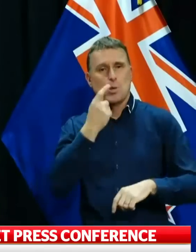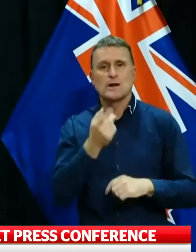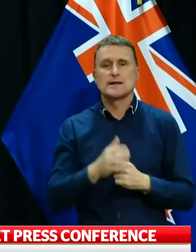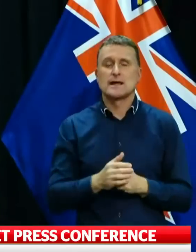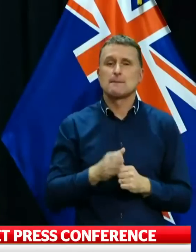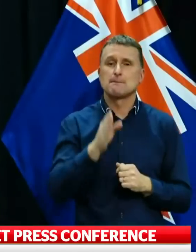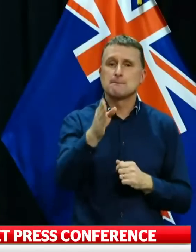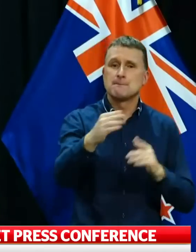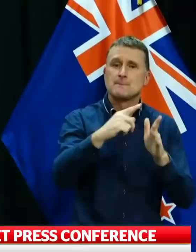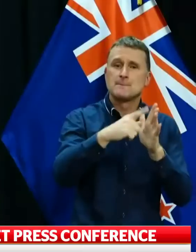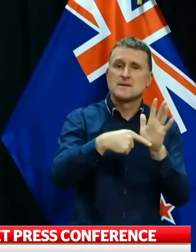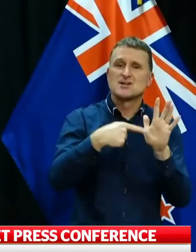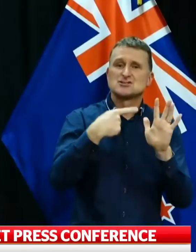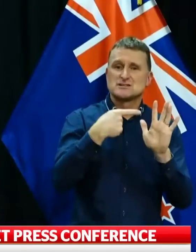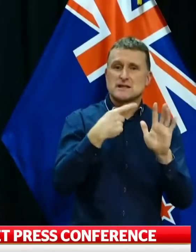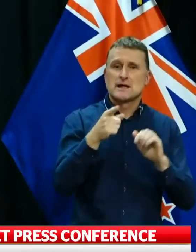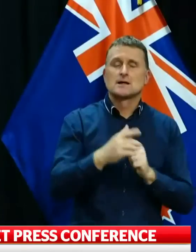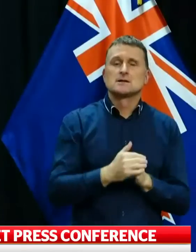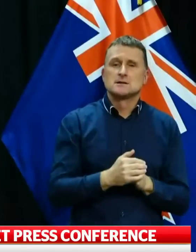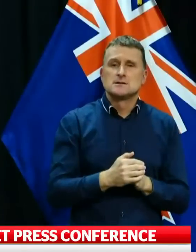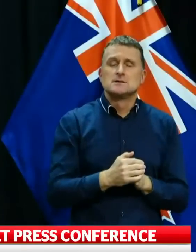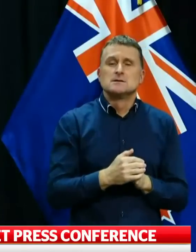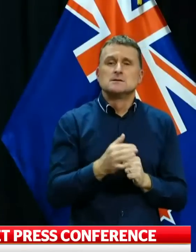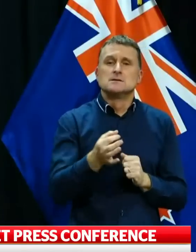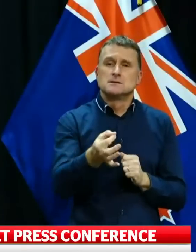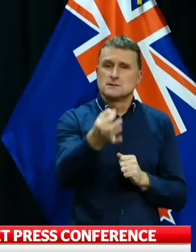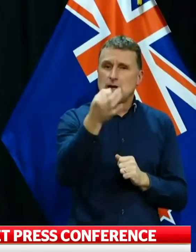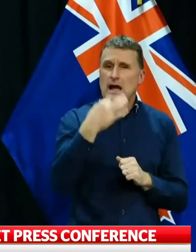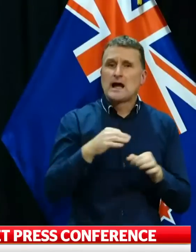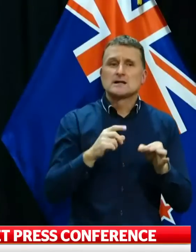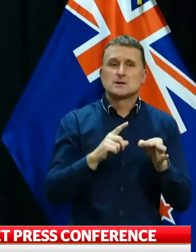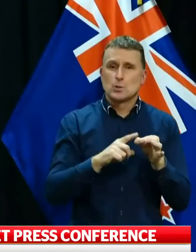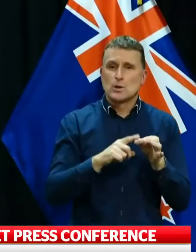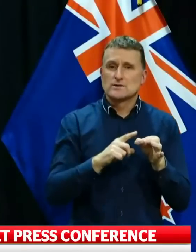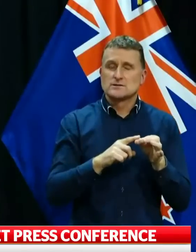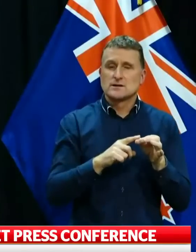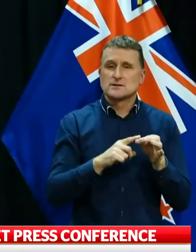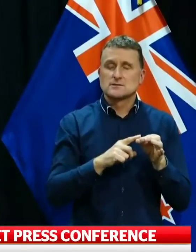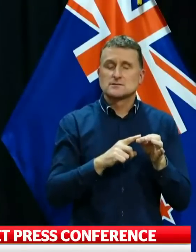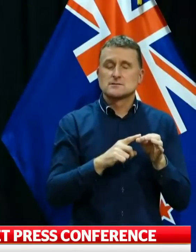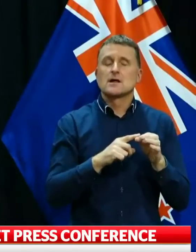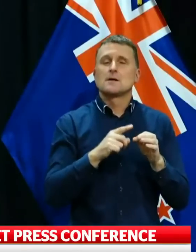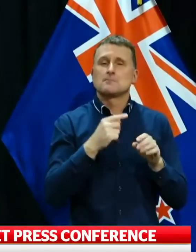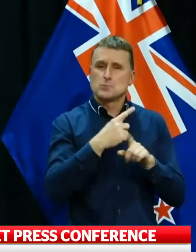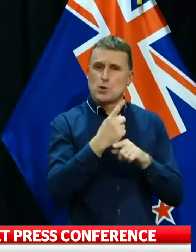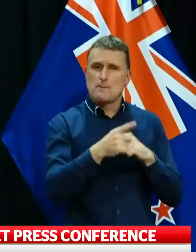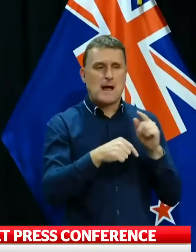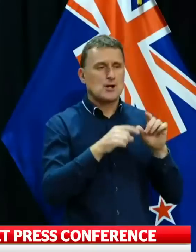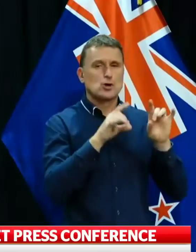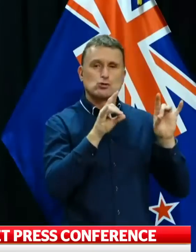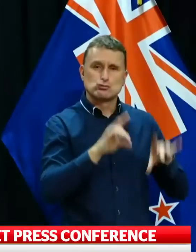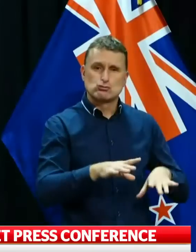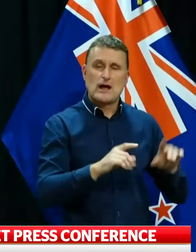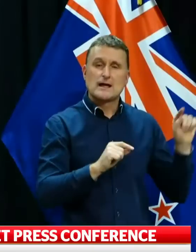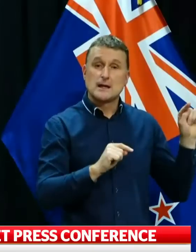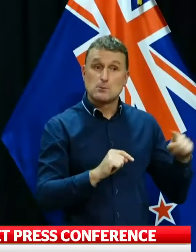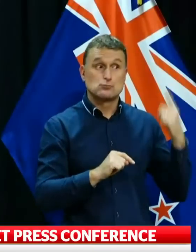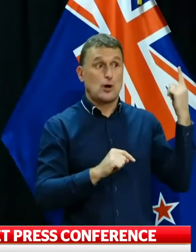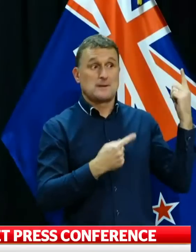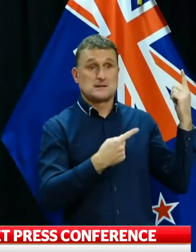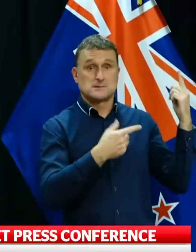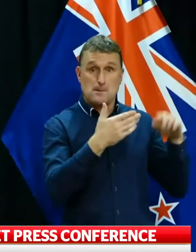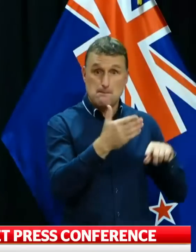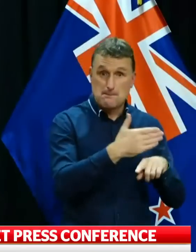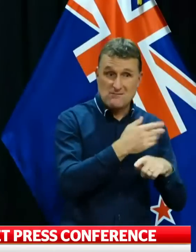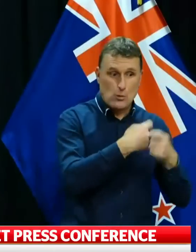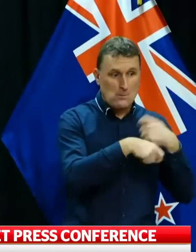what contact you've had with Anthony Albanese pre him becoming Prime Minister? Like, have you called him or messaged him or met up